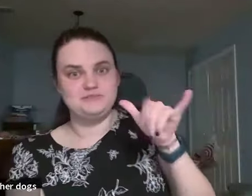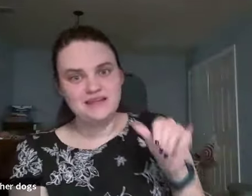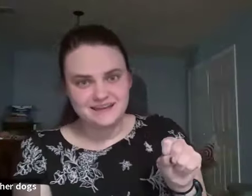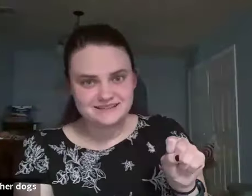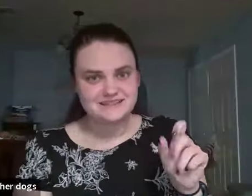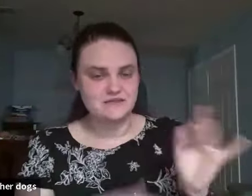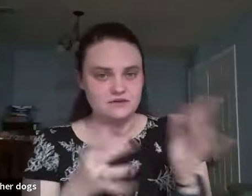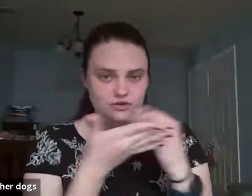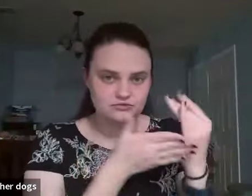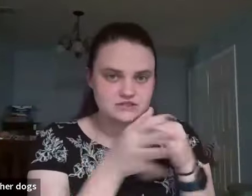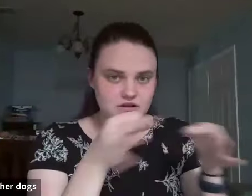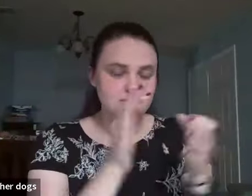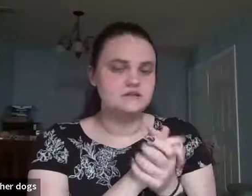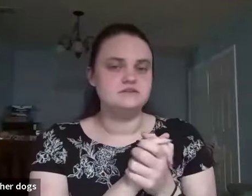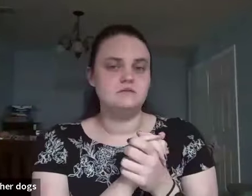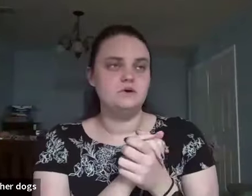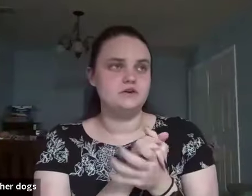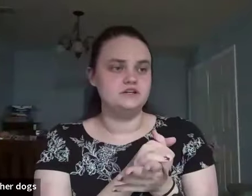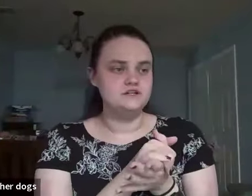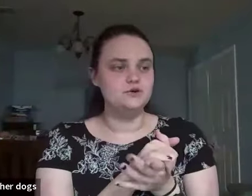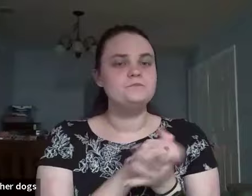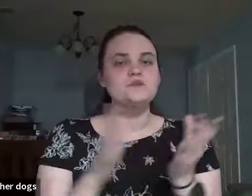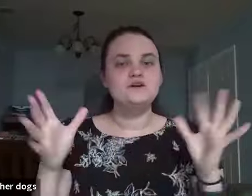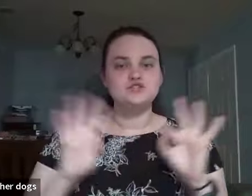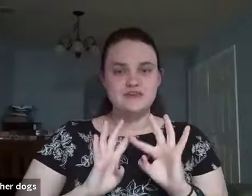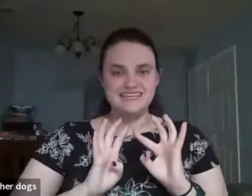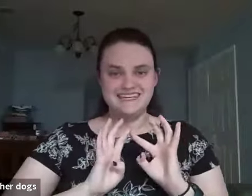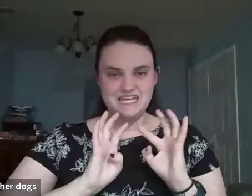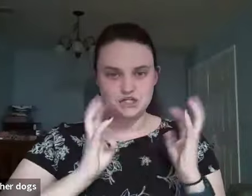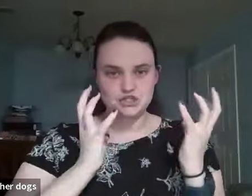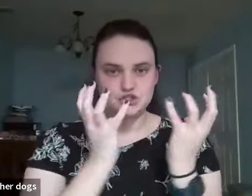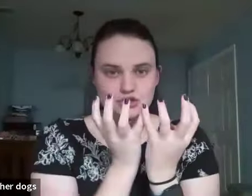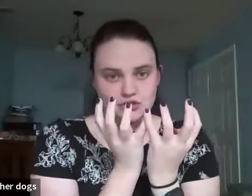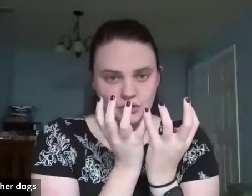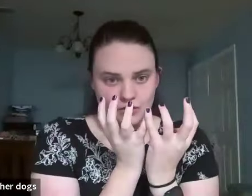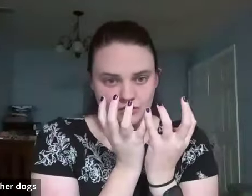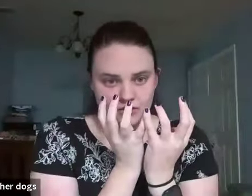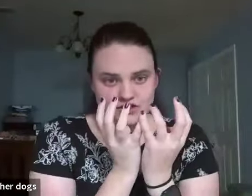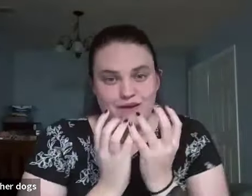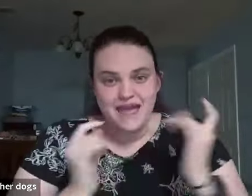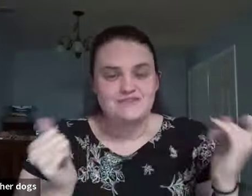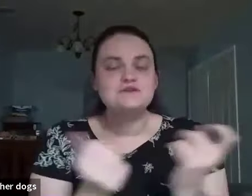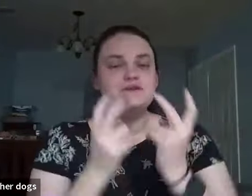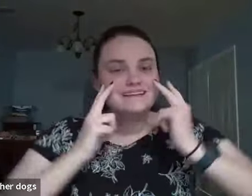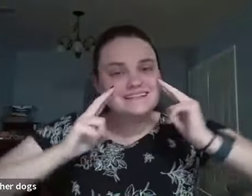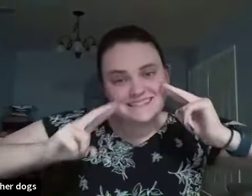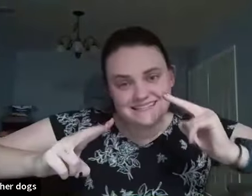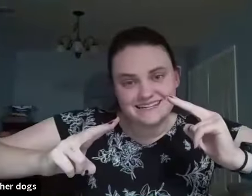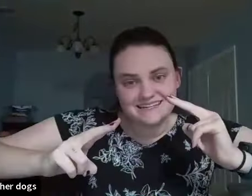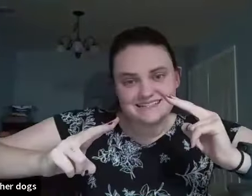their plays and like they're just what they're going to do. So they get in a circle so everyone can see